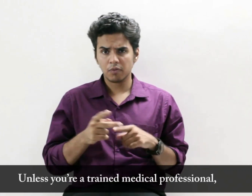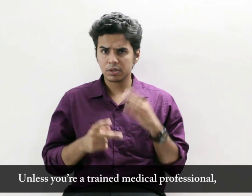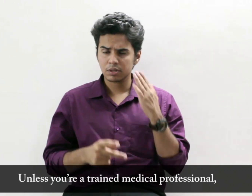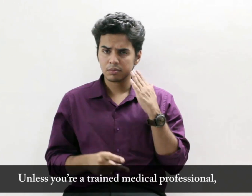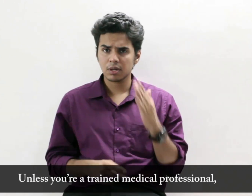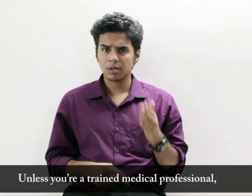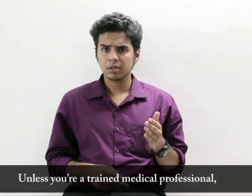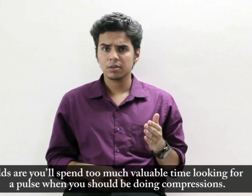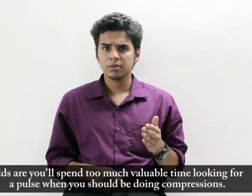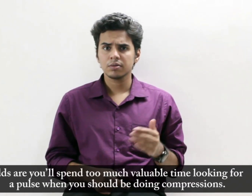professional.